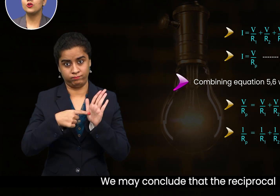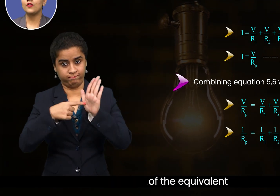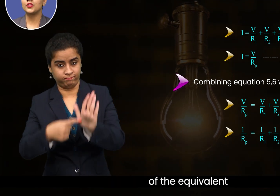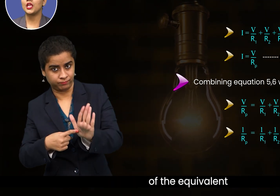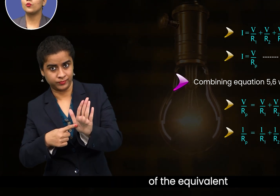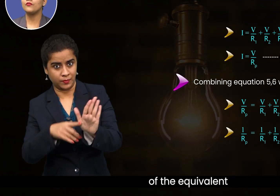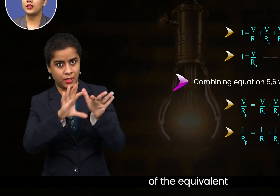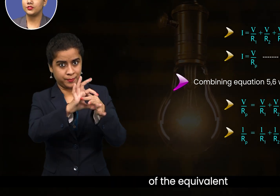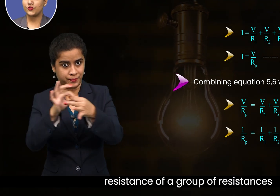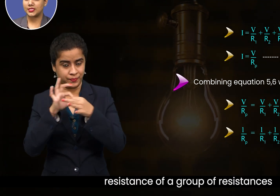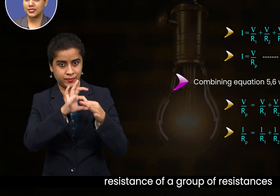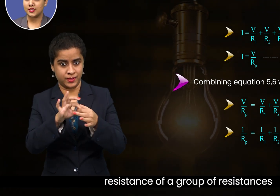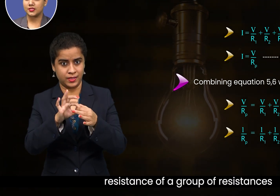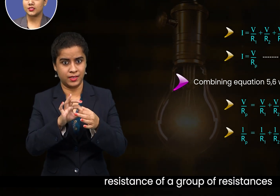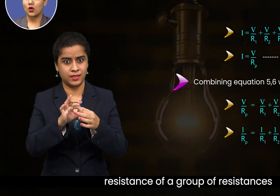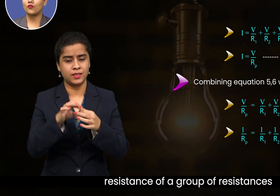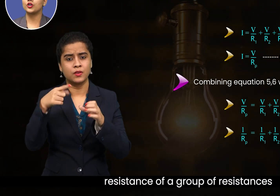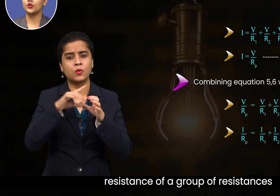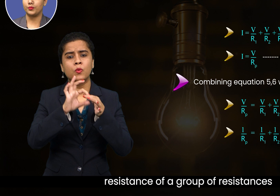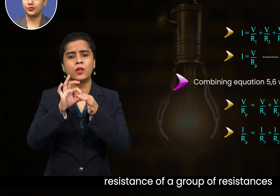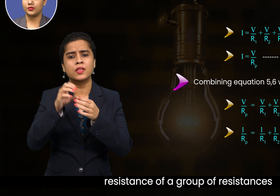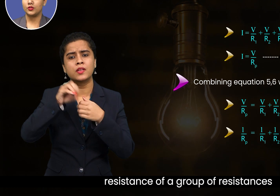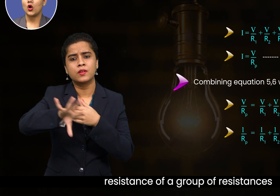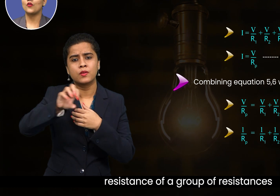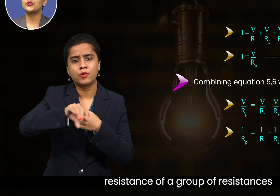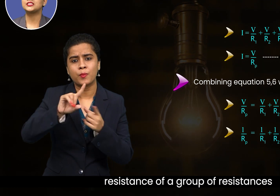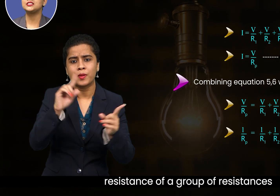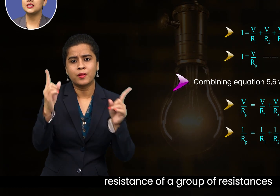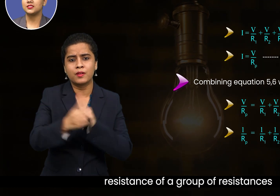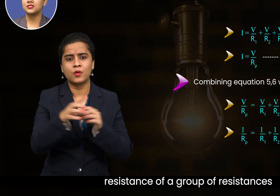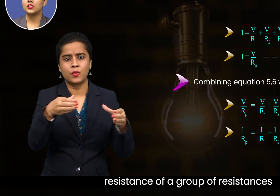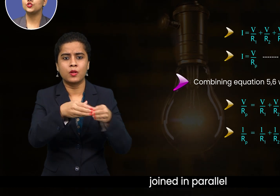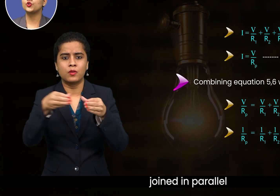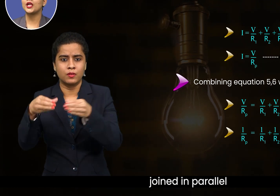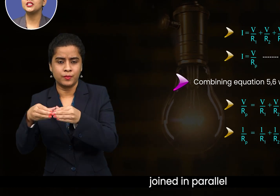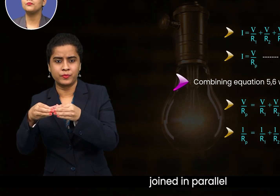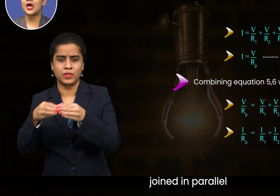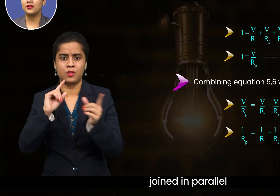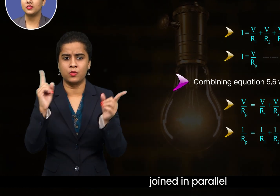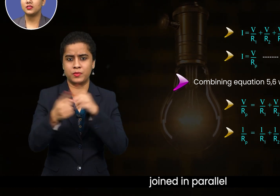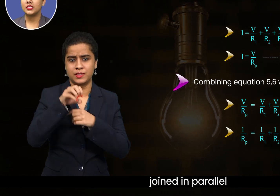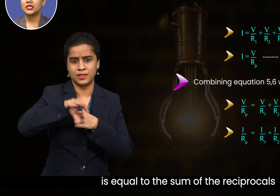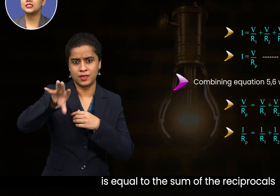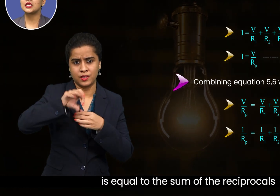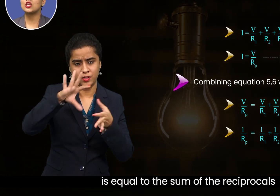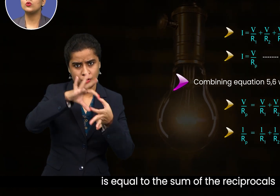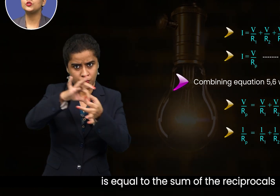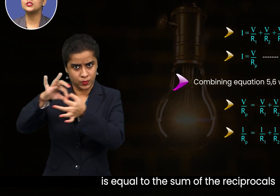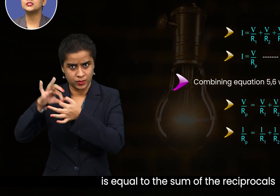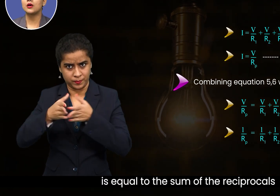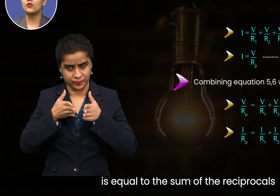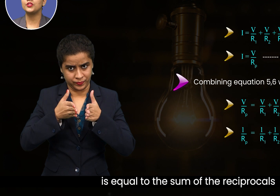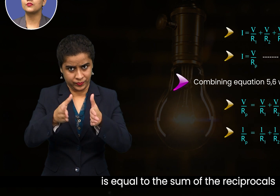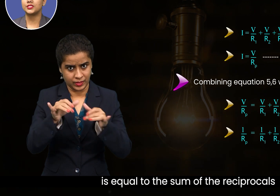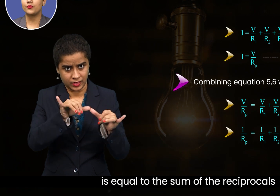reciprocal of the equivalent resistance of a group of resistance joined in parallel is equal to